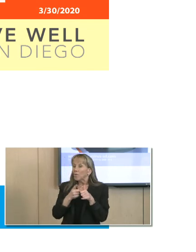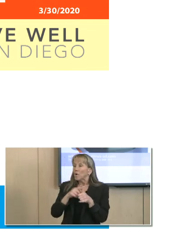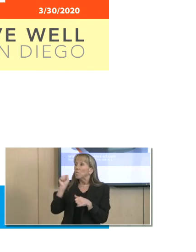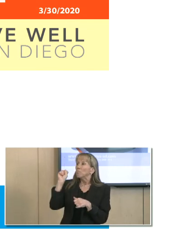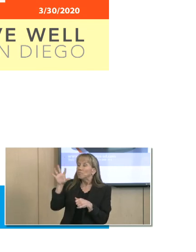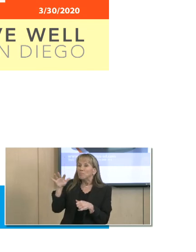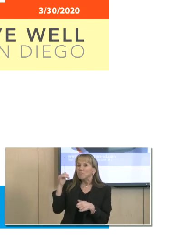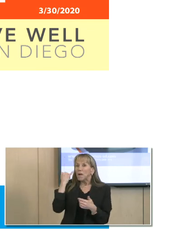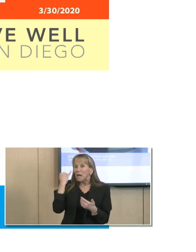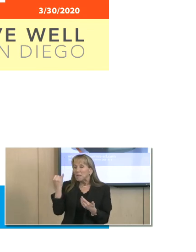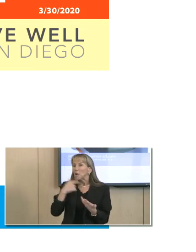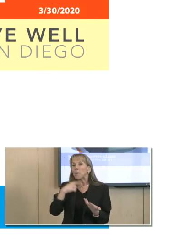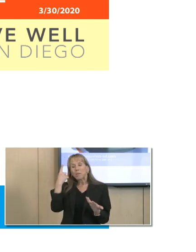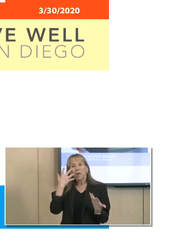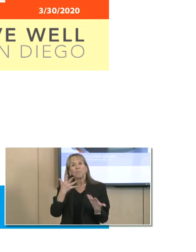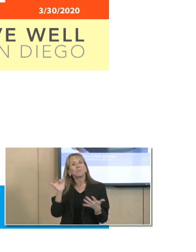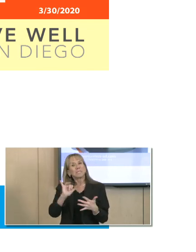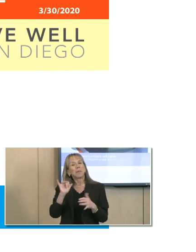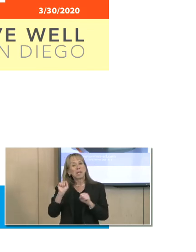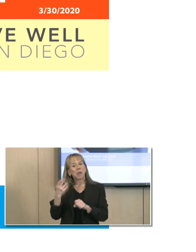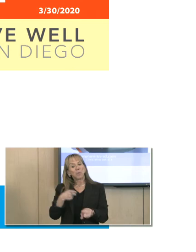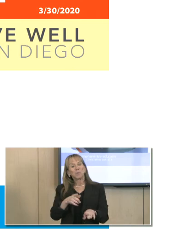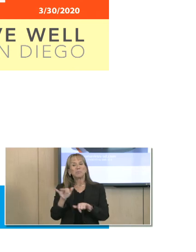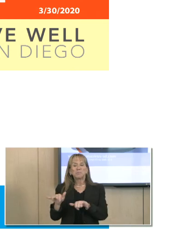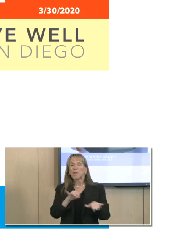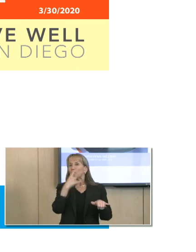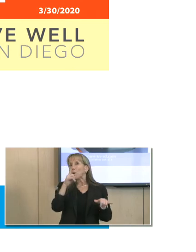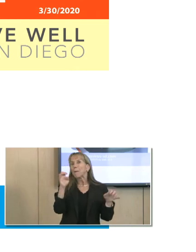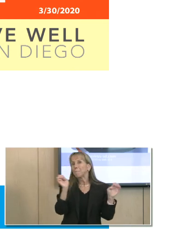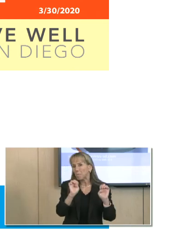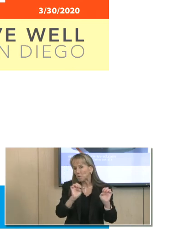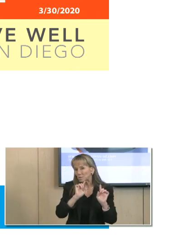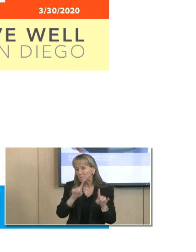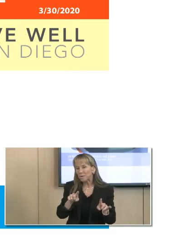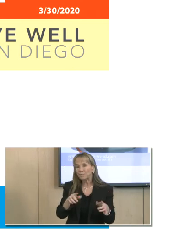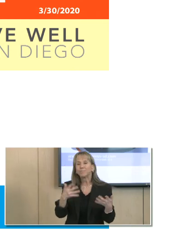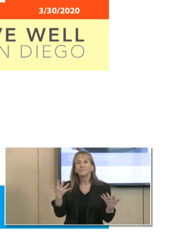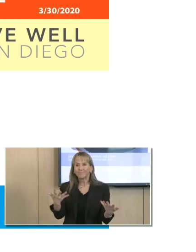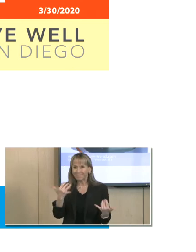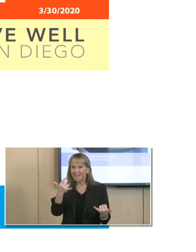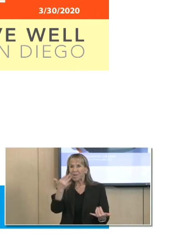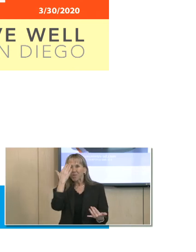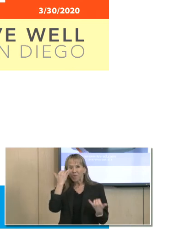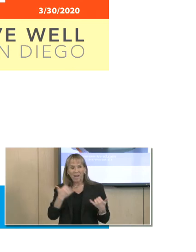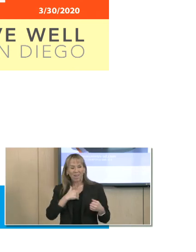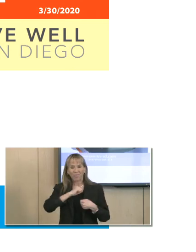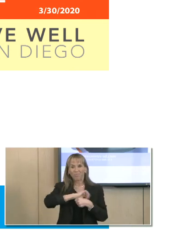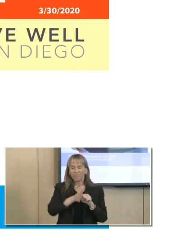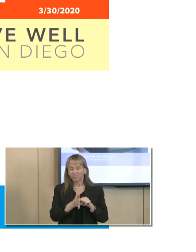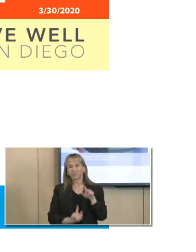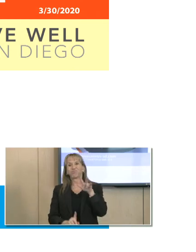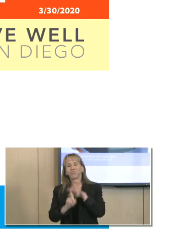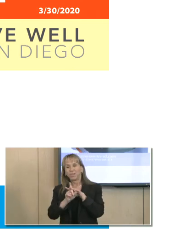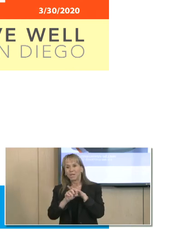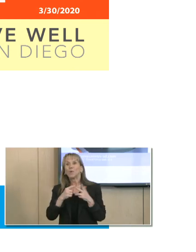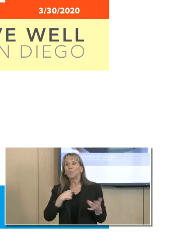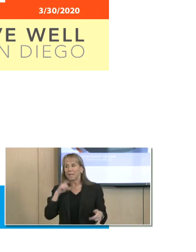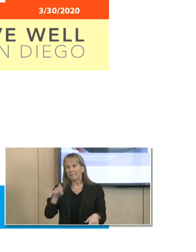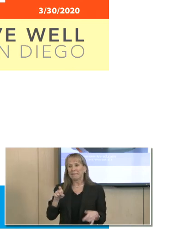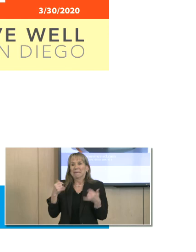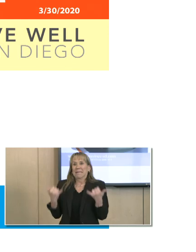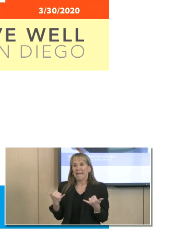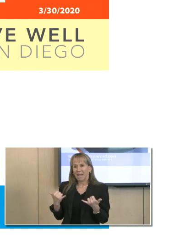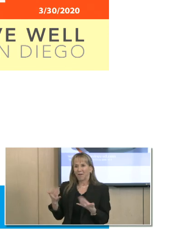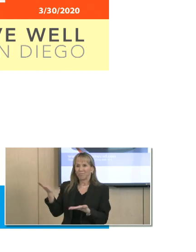office for emergency response. Well, as we all know, a crisis is upon us, and we need it now. So that